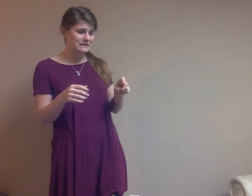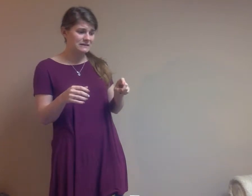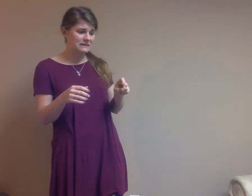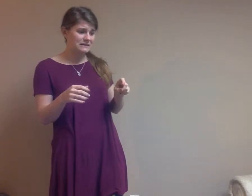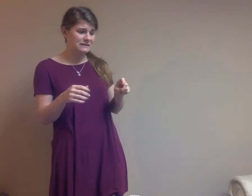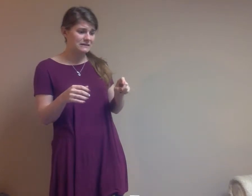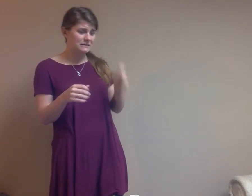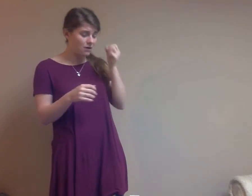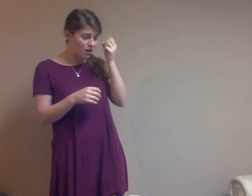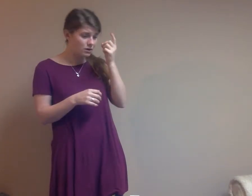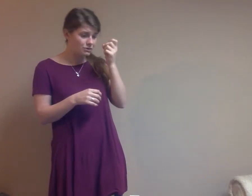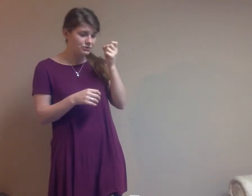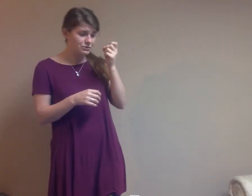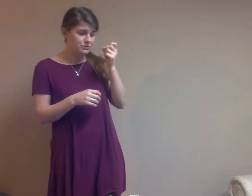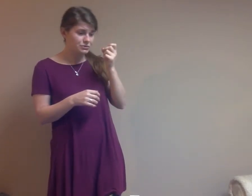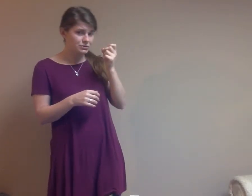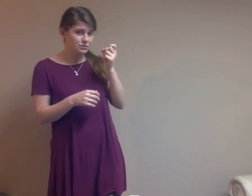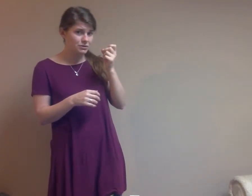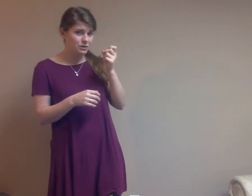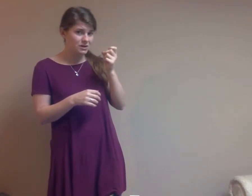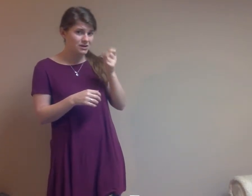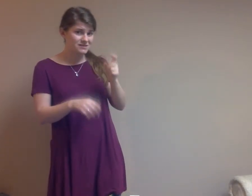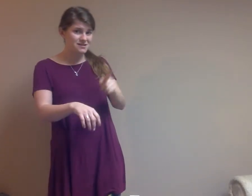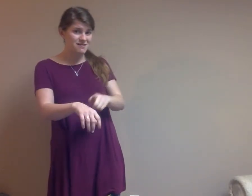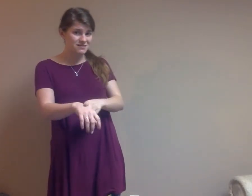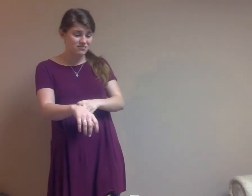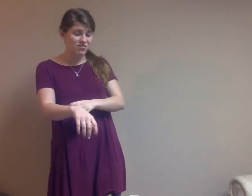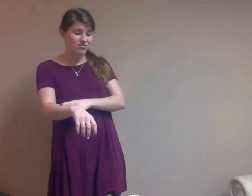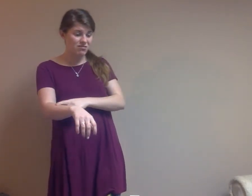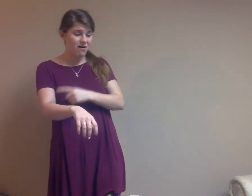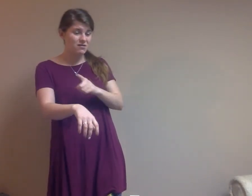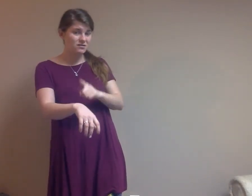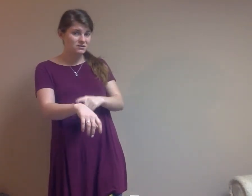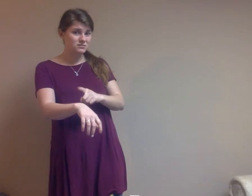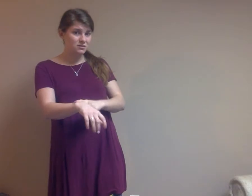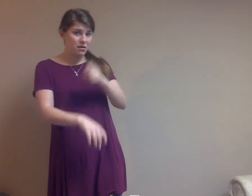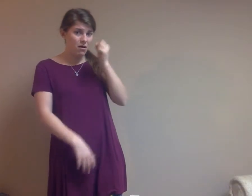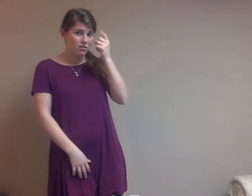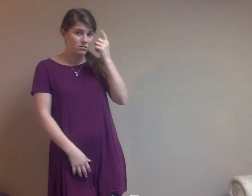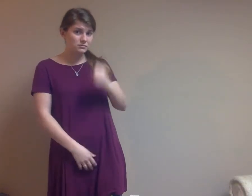could pop them a pill every night, we would, to take away their homesickness, but that doesn't exist.